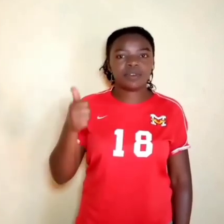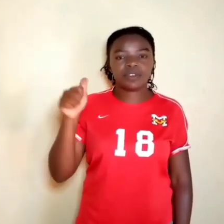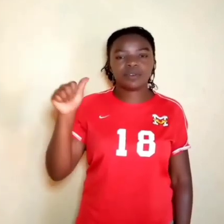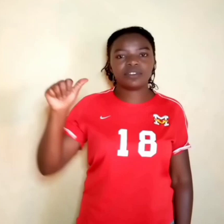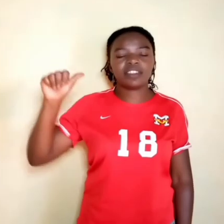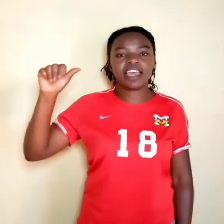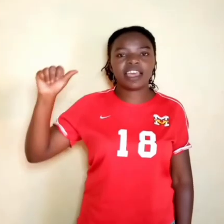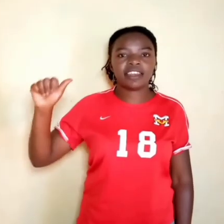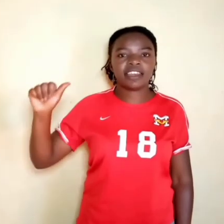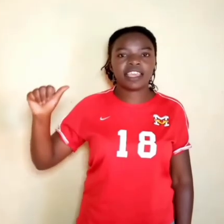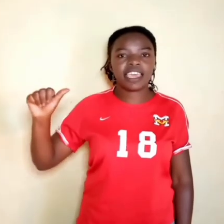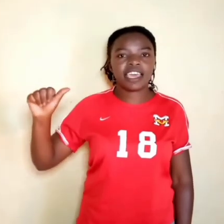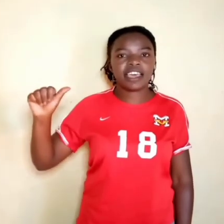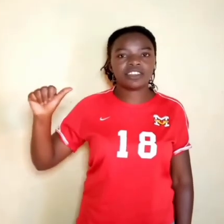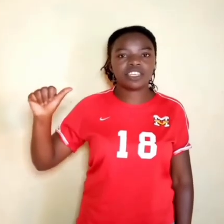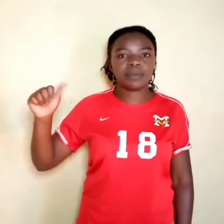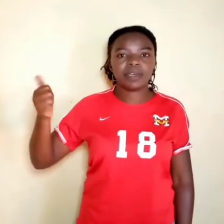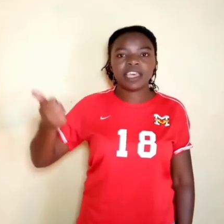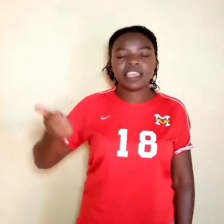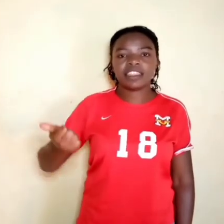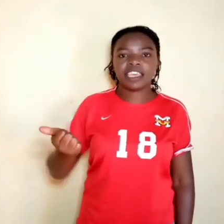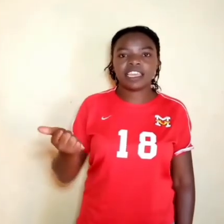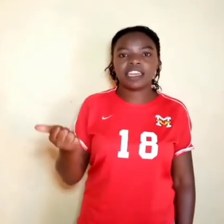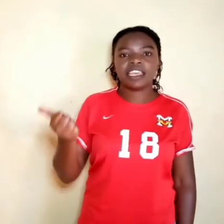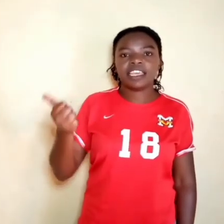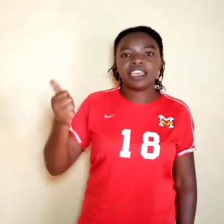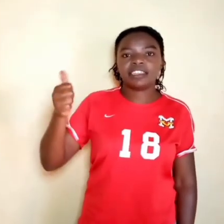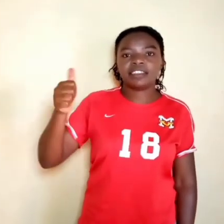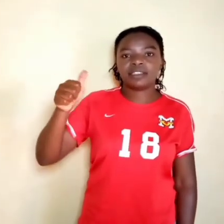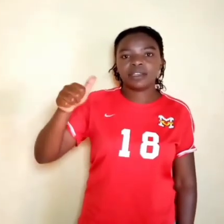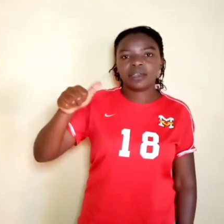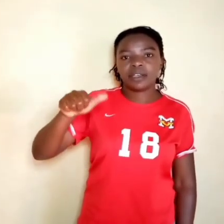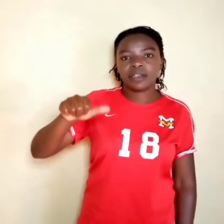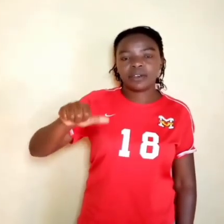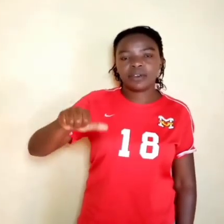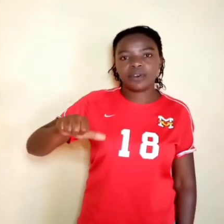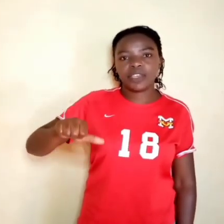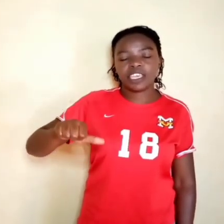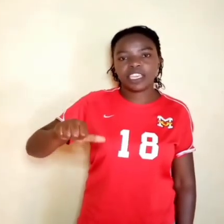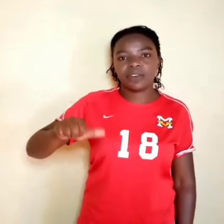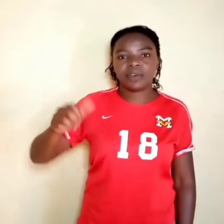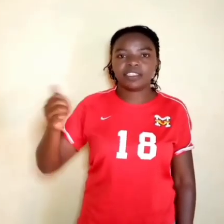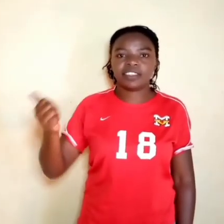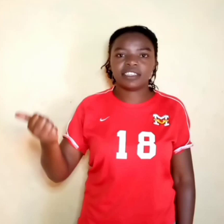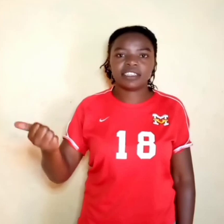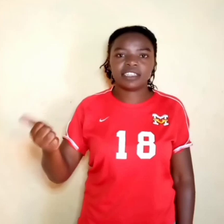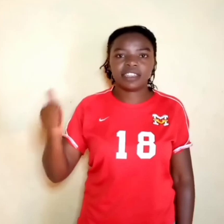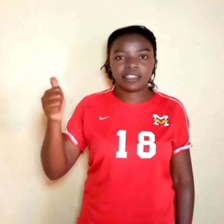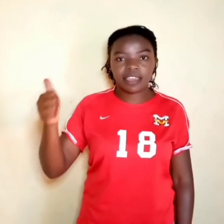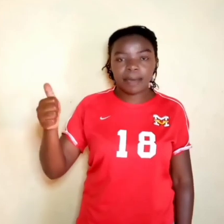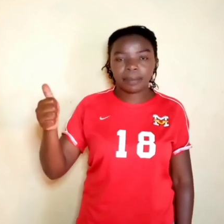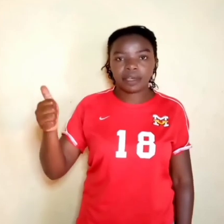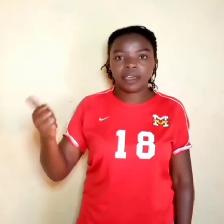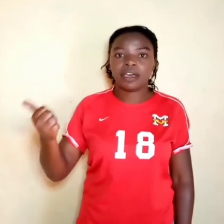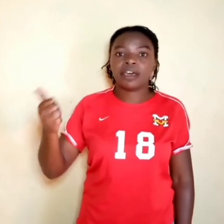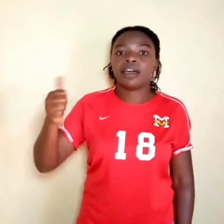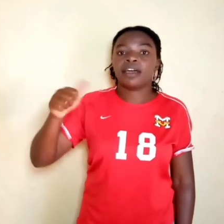We use an A hand shape, then it's going inwards. The thumb.